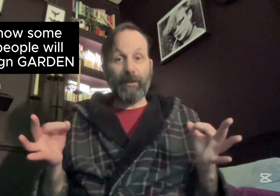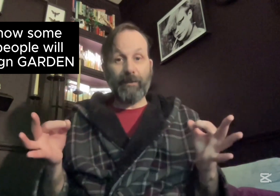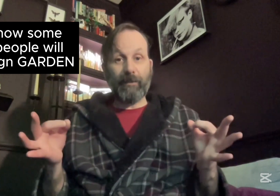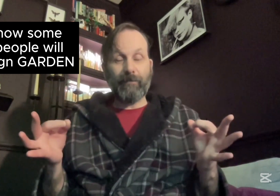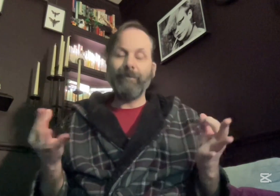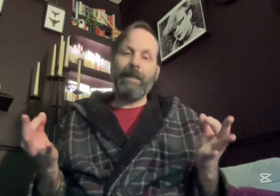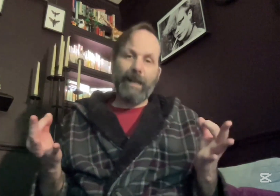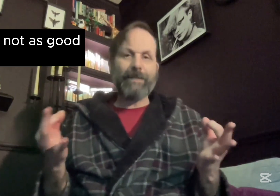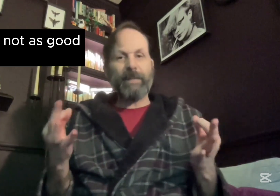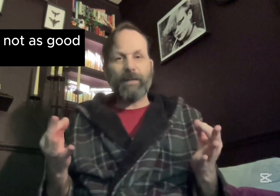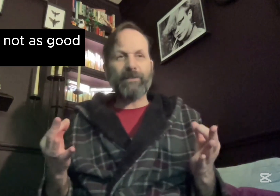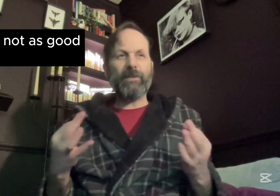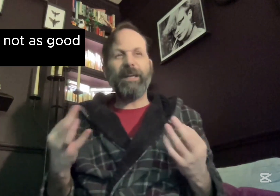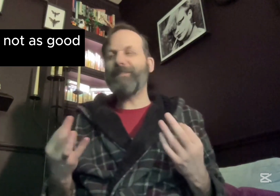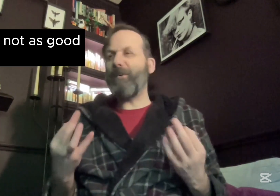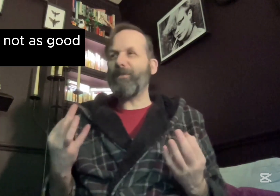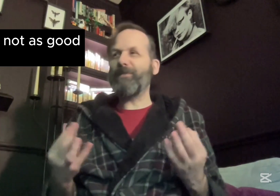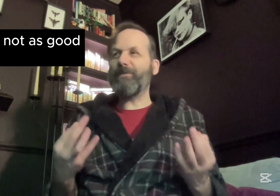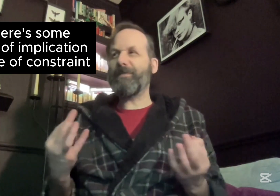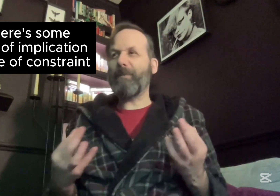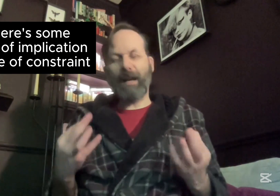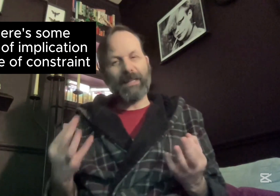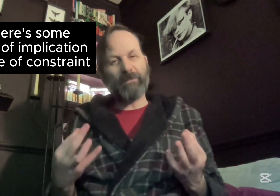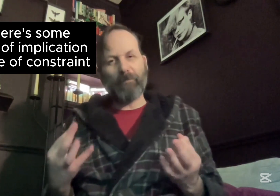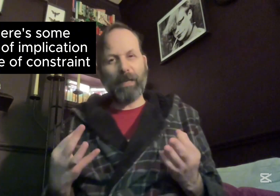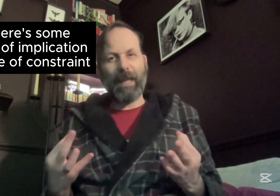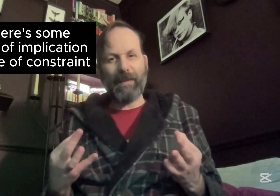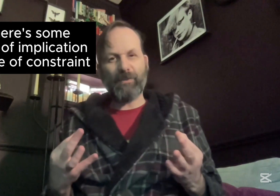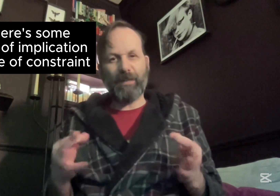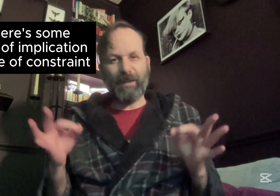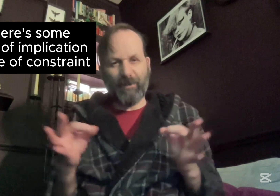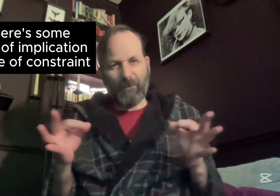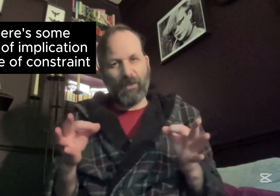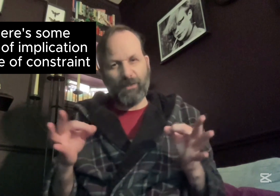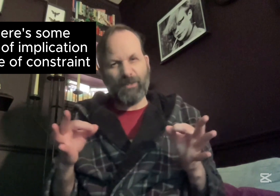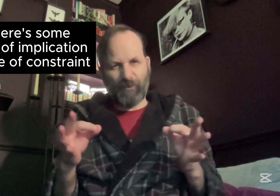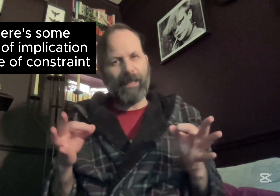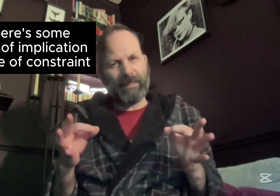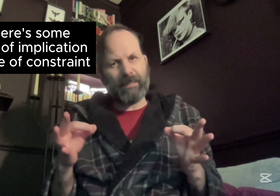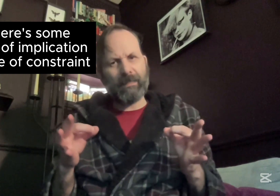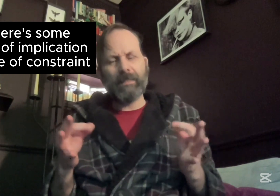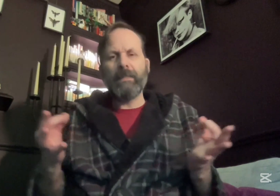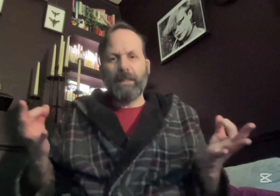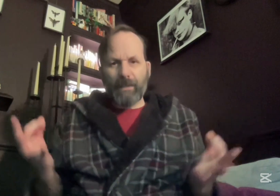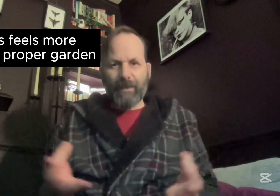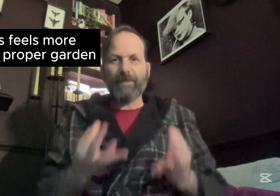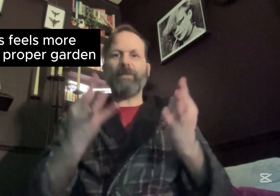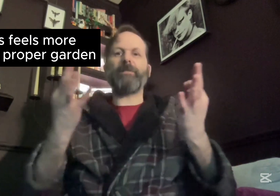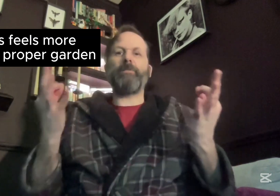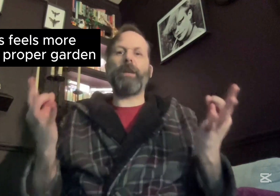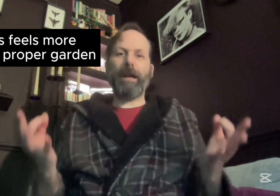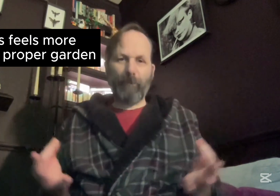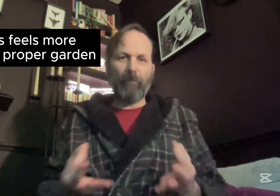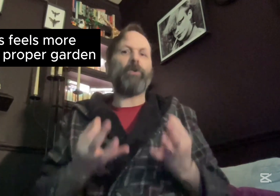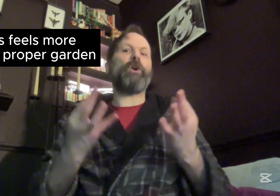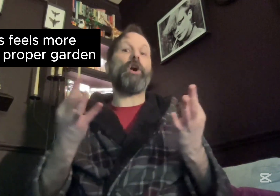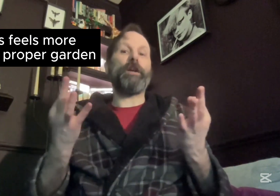garden. It's not as good. It's also, there's some kind of implication there of constraint. This feels more like a proper